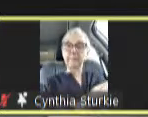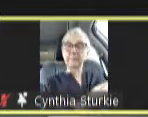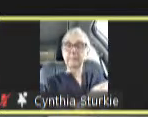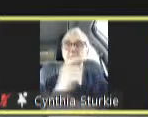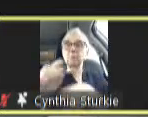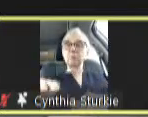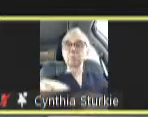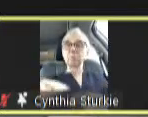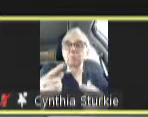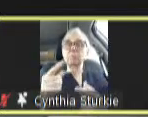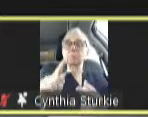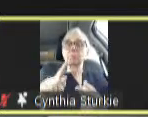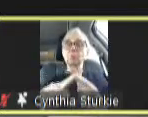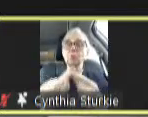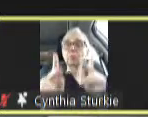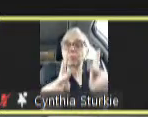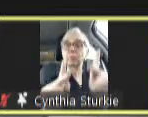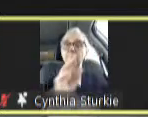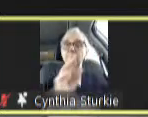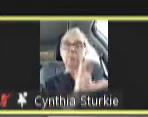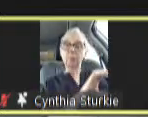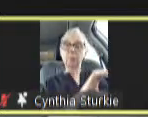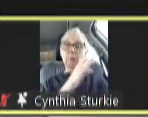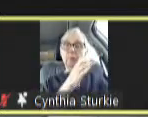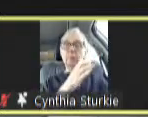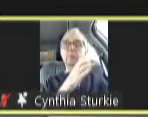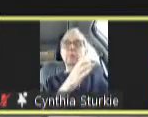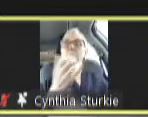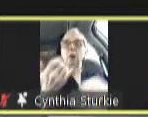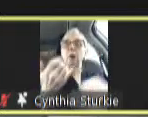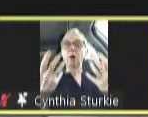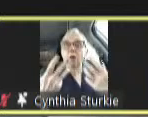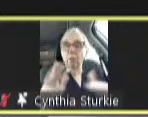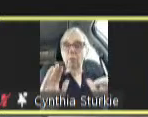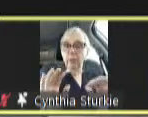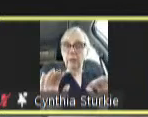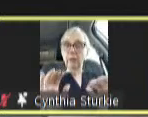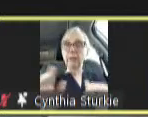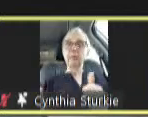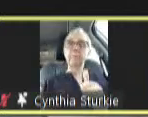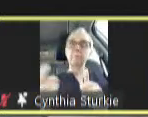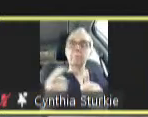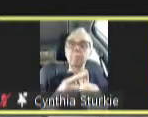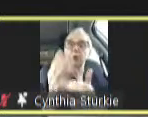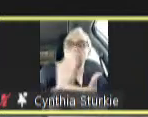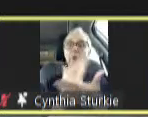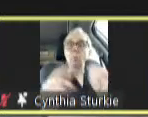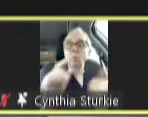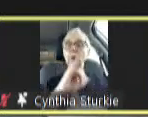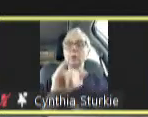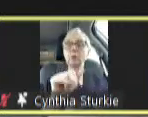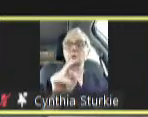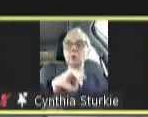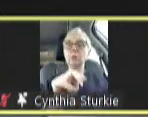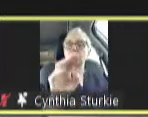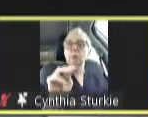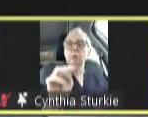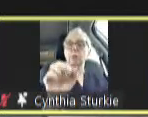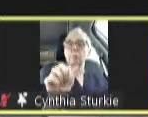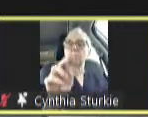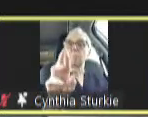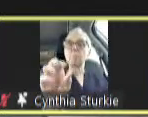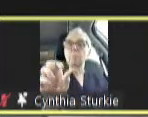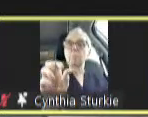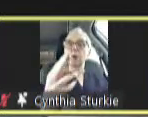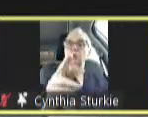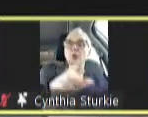As a refresher, I just wanted to run through what we've already done. Phase 1, which ran from January to March 2021,